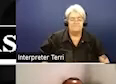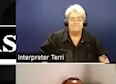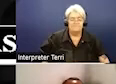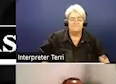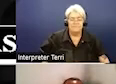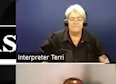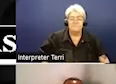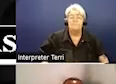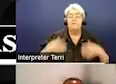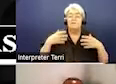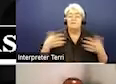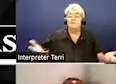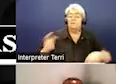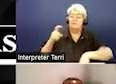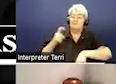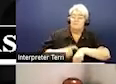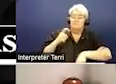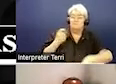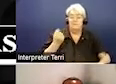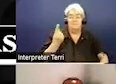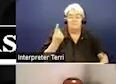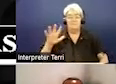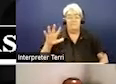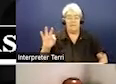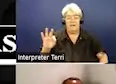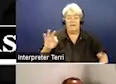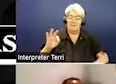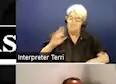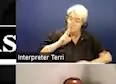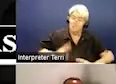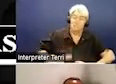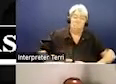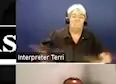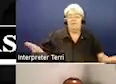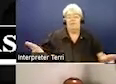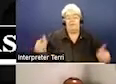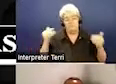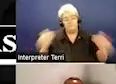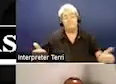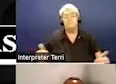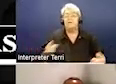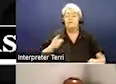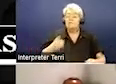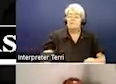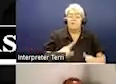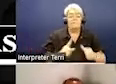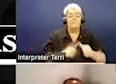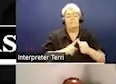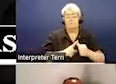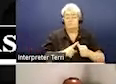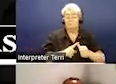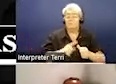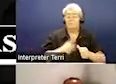Oh, we are at 11:59, and as usual, we are going to go ahead and get things started. First and foremost, to